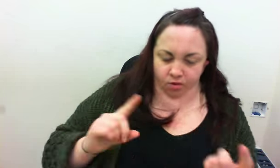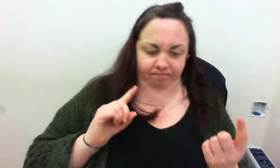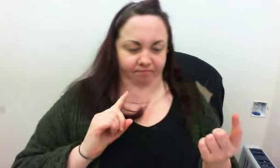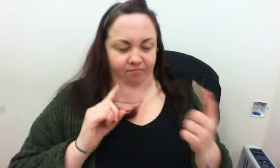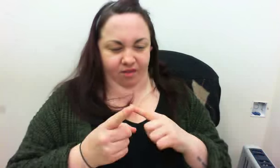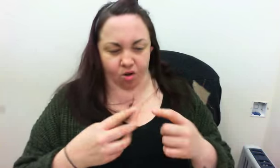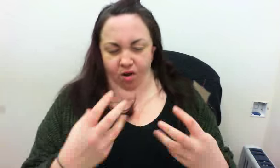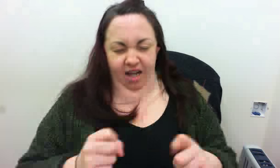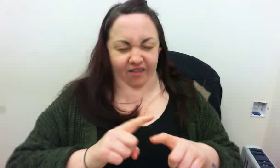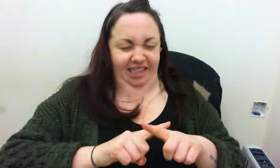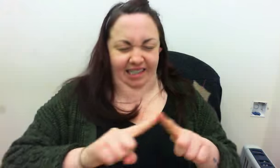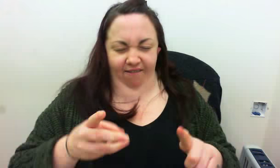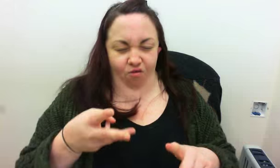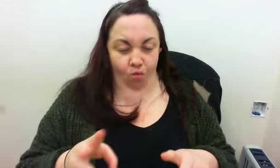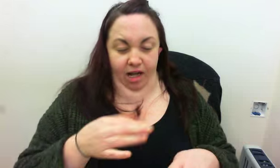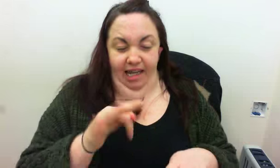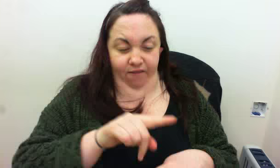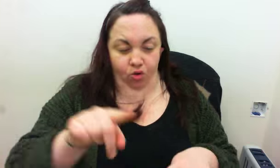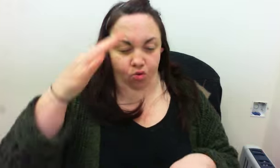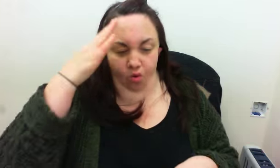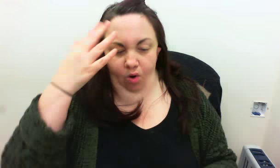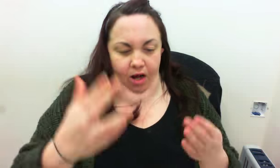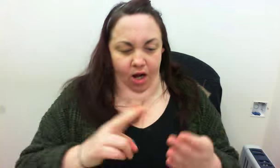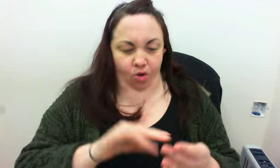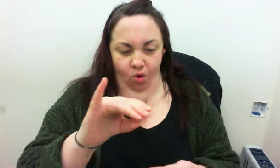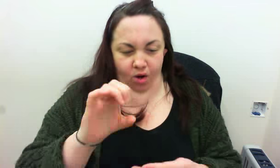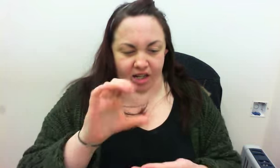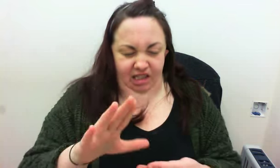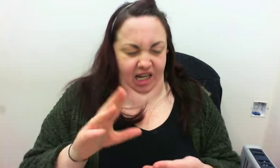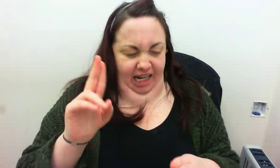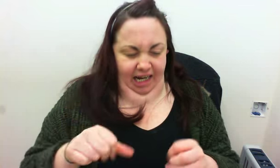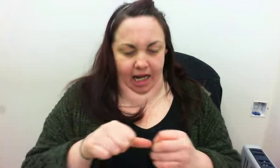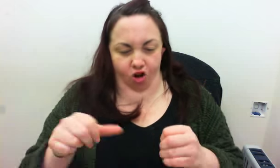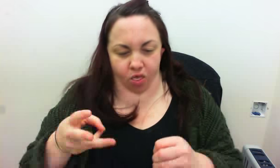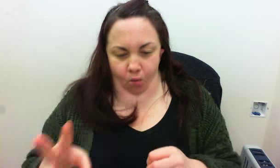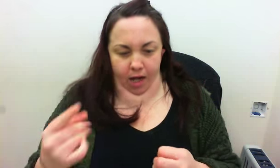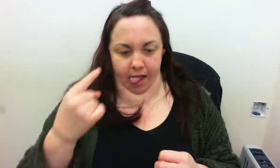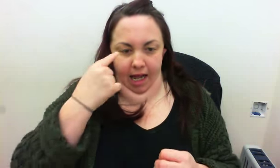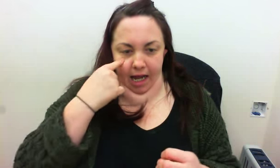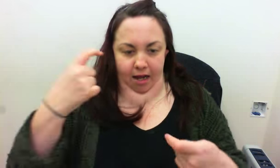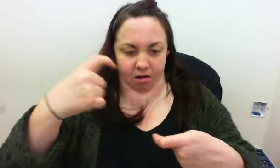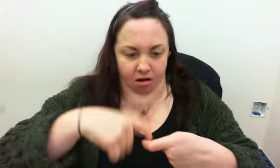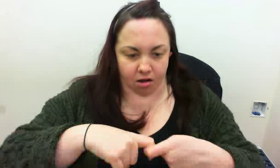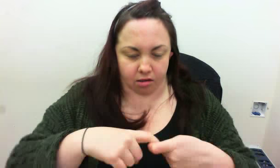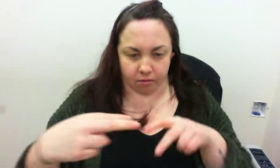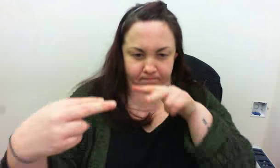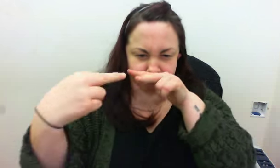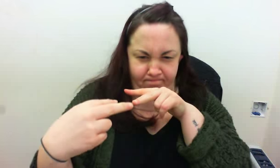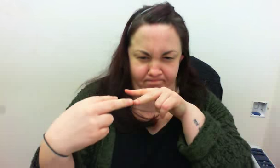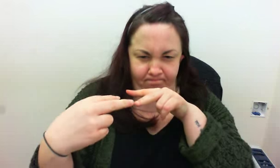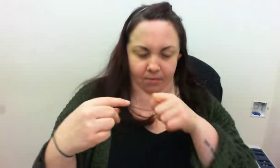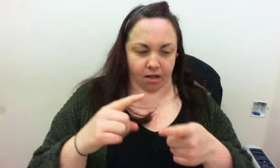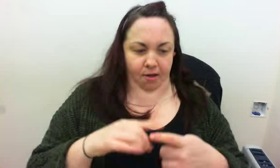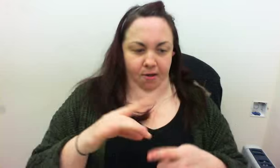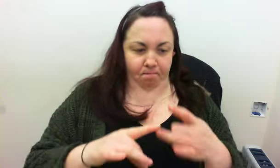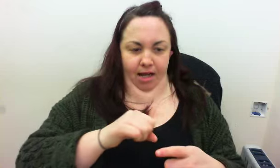of, you know, gestures. Make sure you have eye contact. And obviously when you're looking at someone deaf, you know, make sure you're looking at